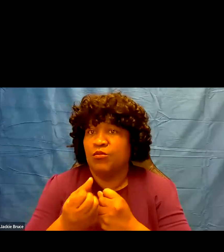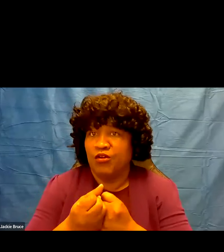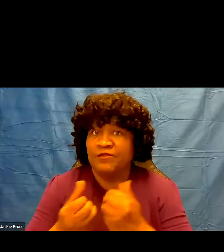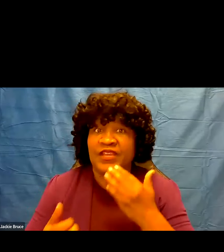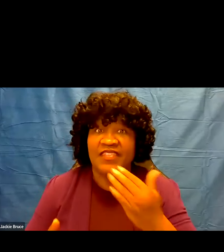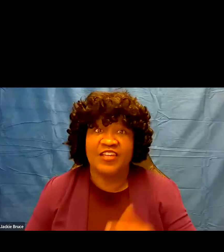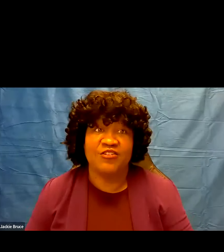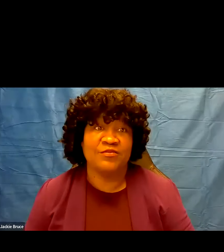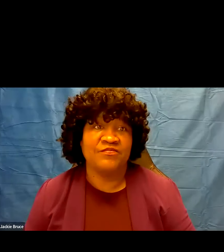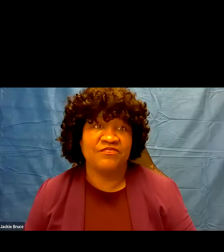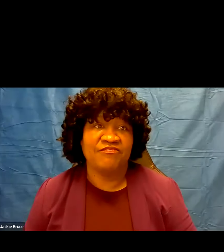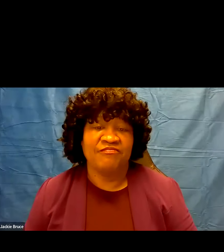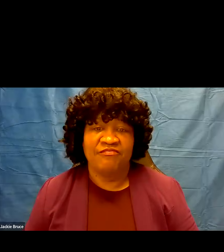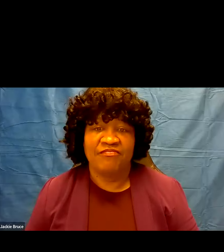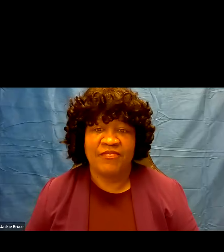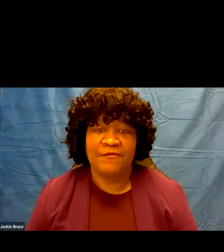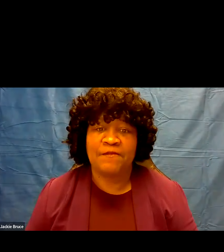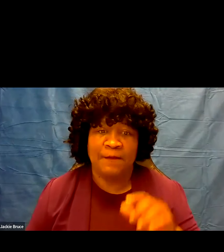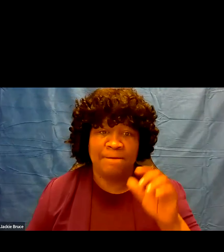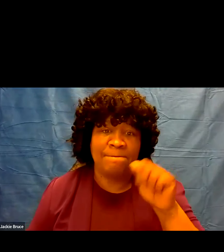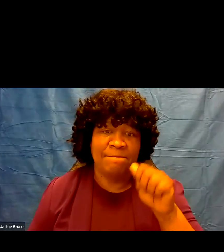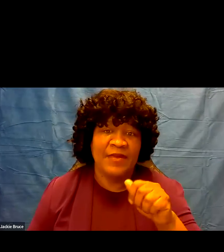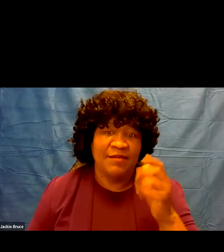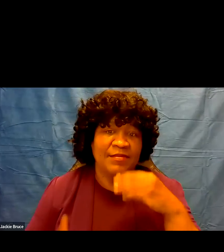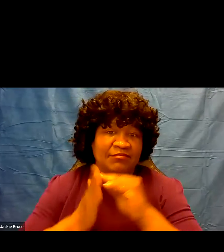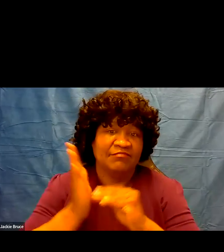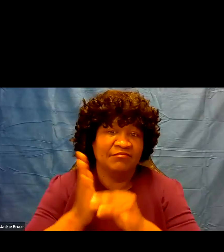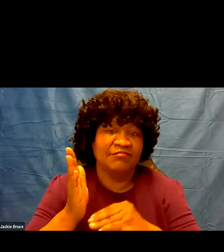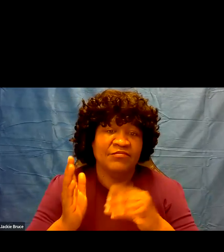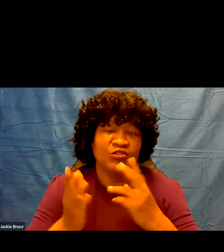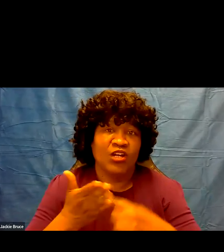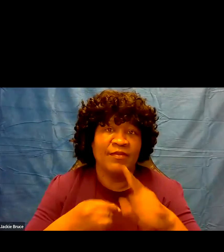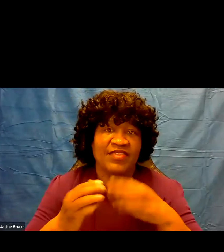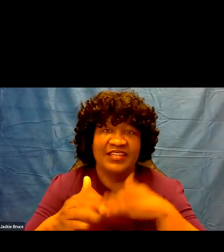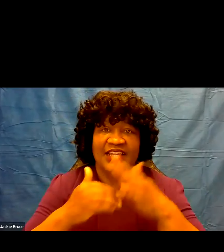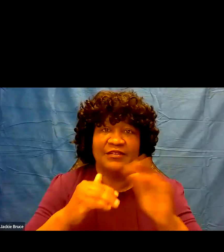I made a note of that to queue up when we talk next.